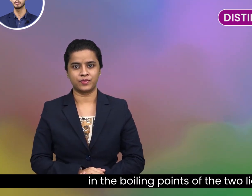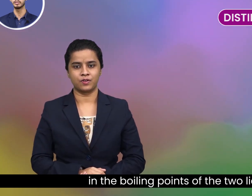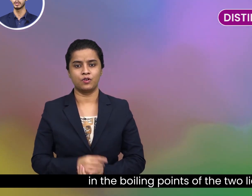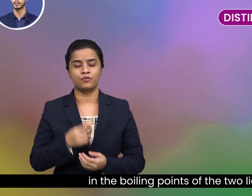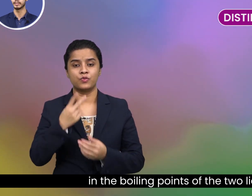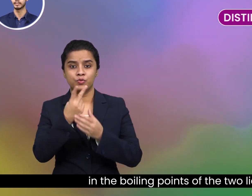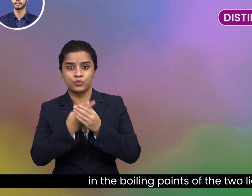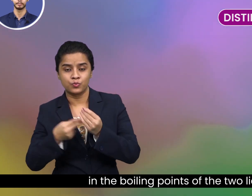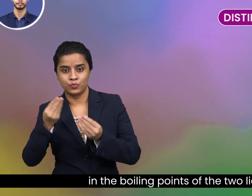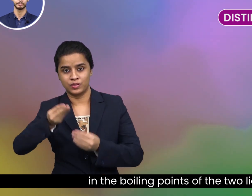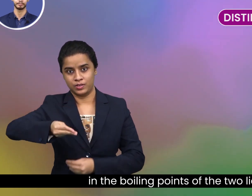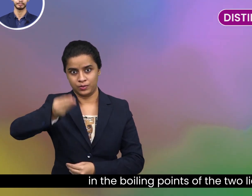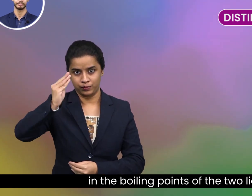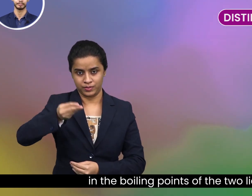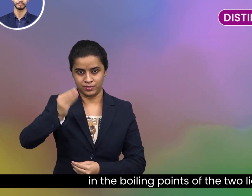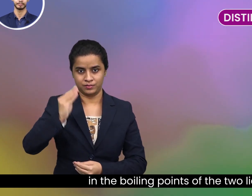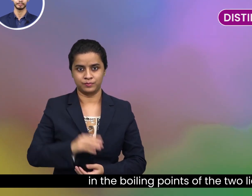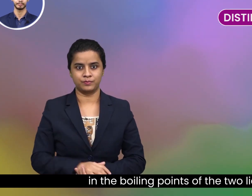of the 2 liquids.